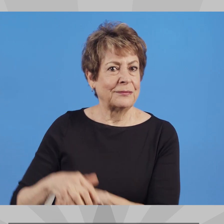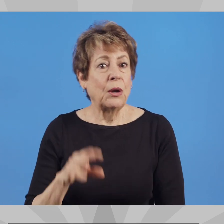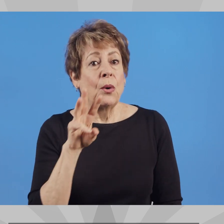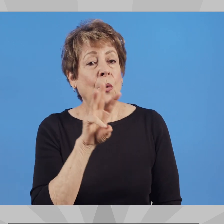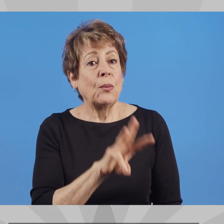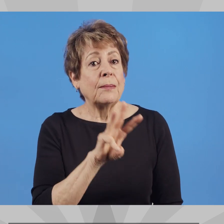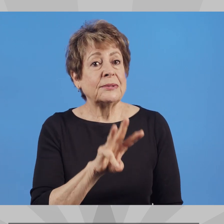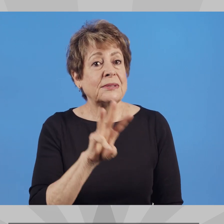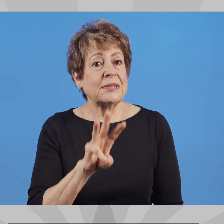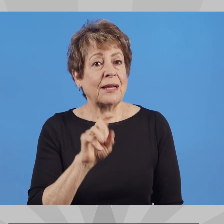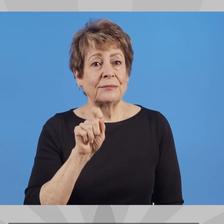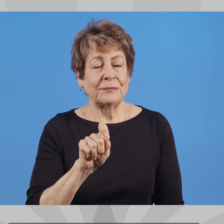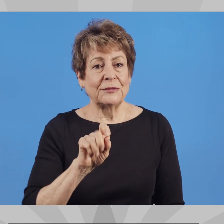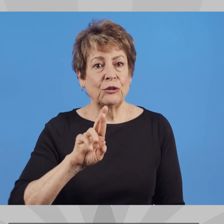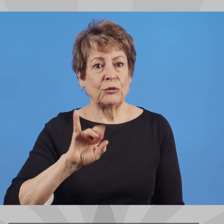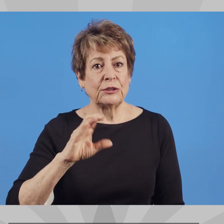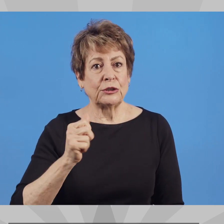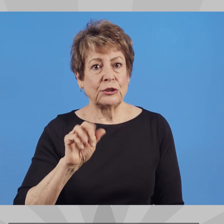Website,